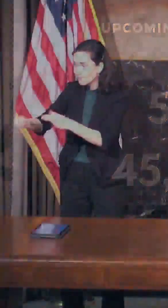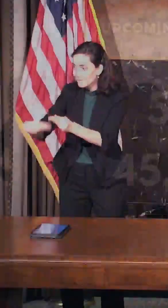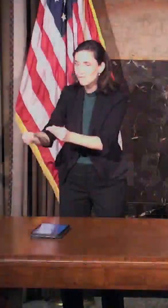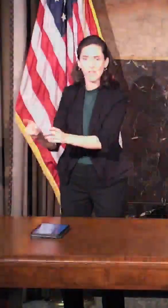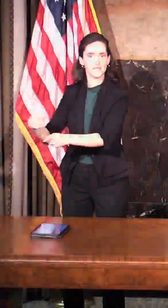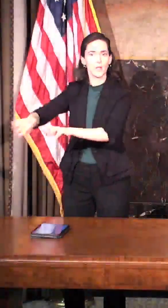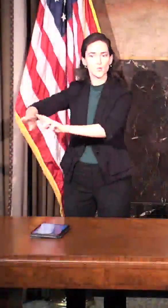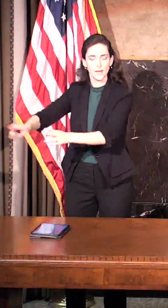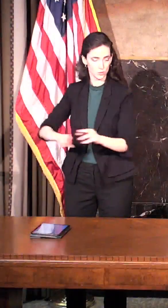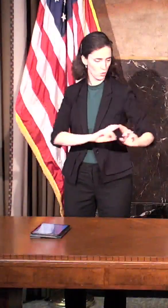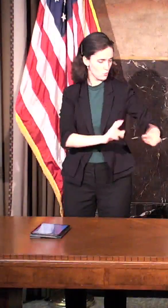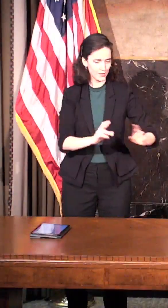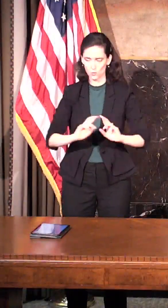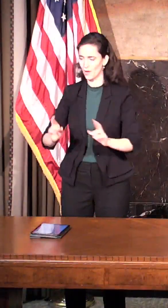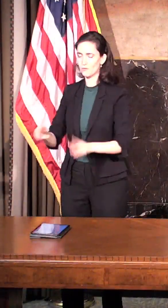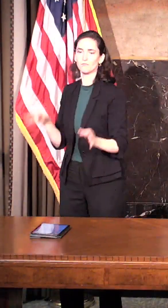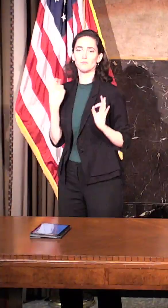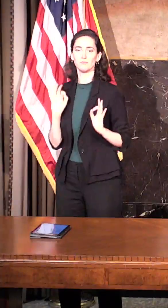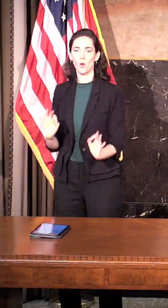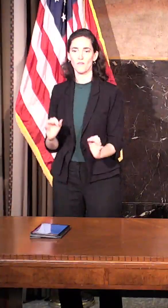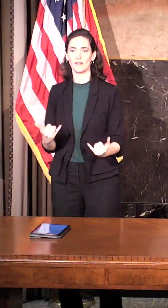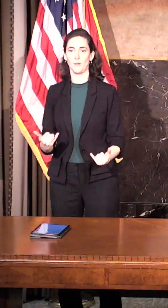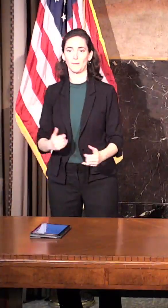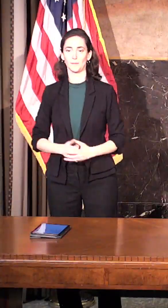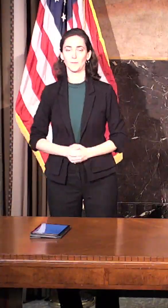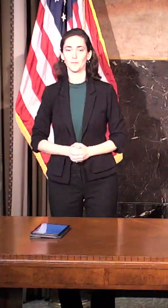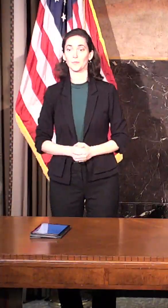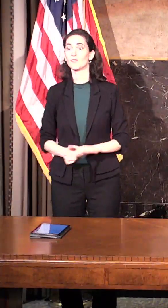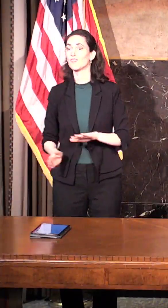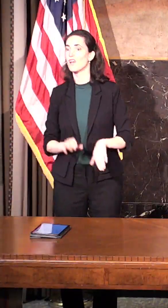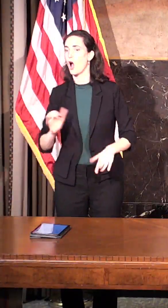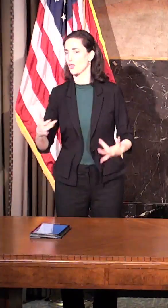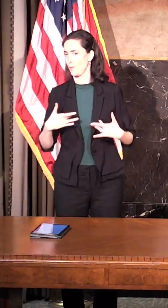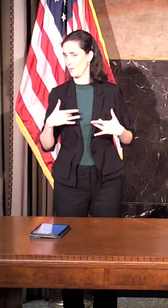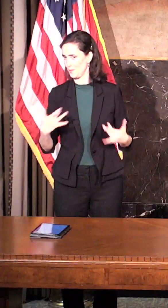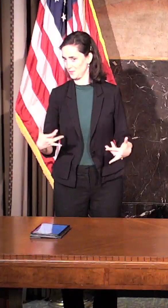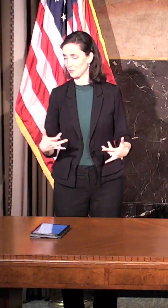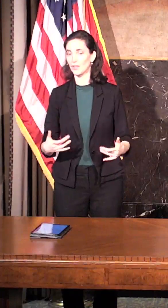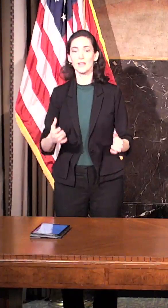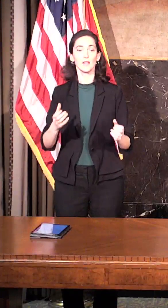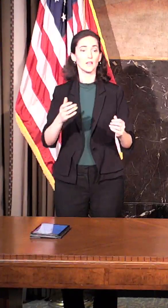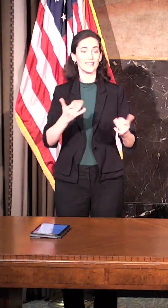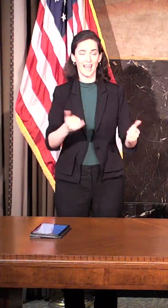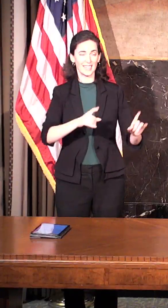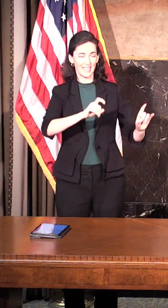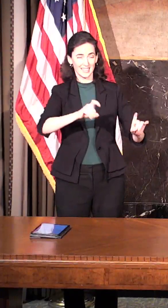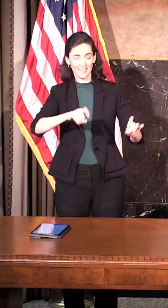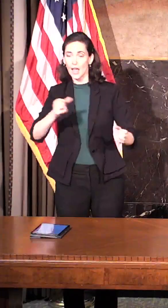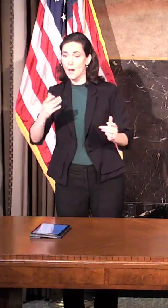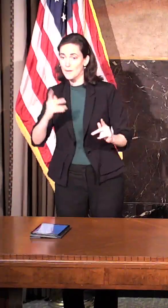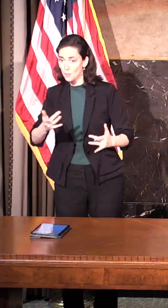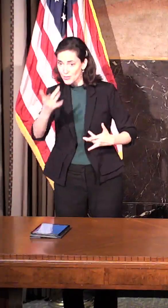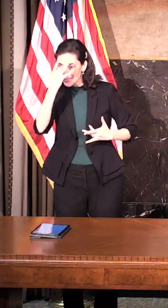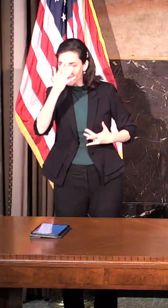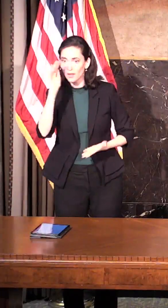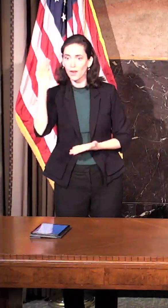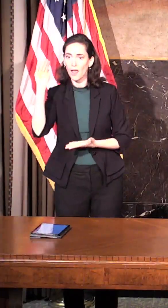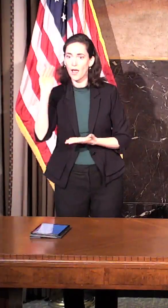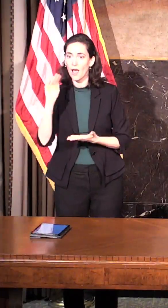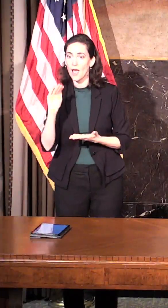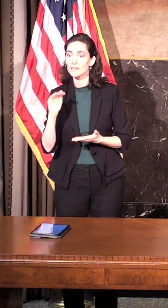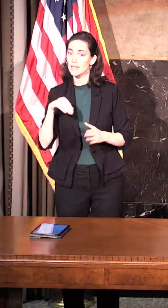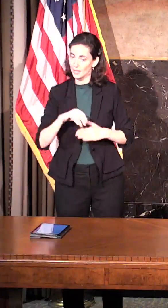very exciting. The other good news to share is that cases continue to go down, both in Louisiana and across the